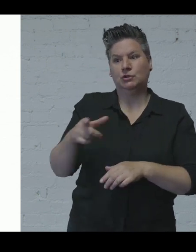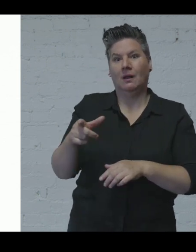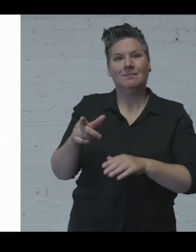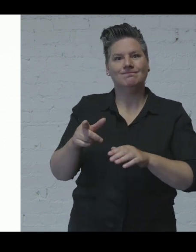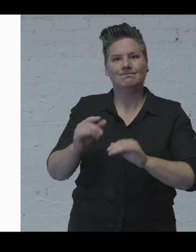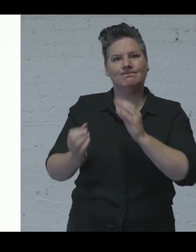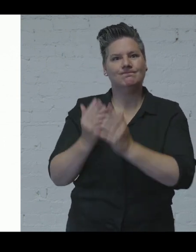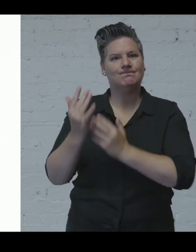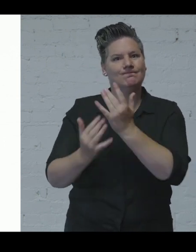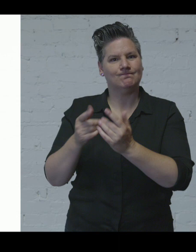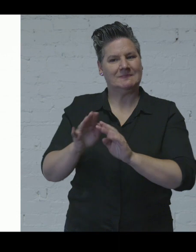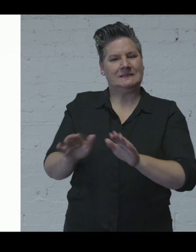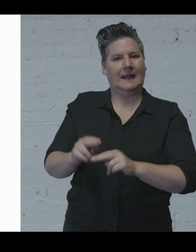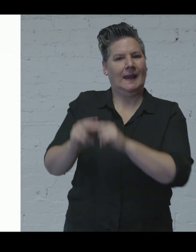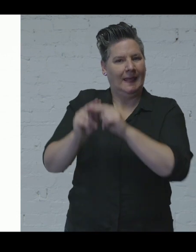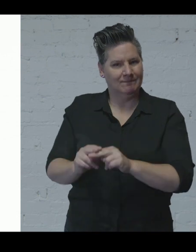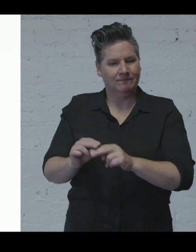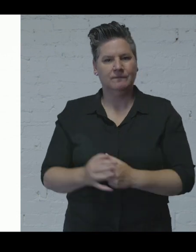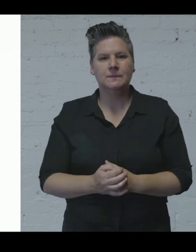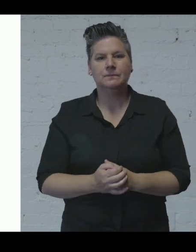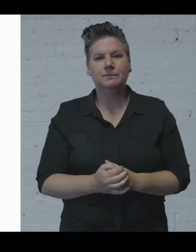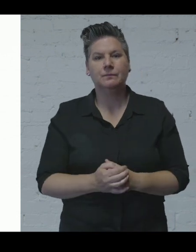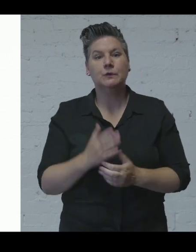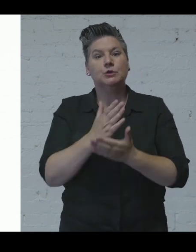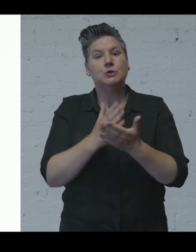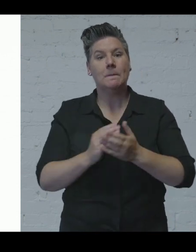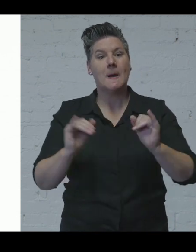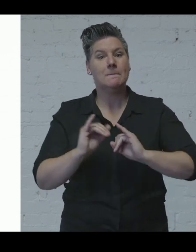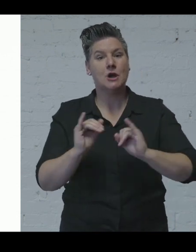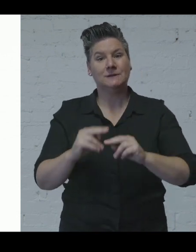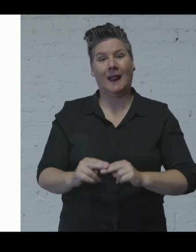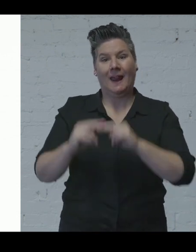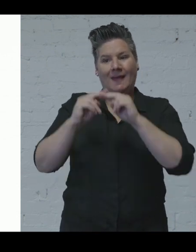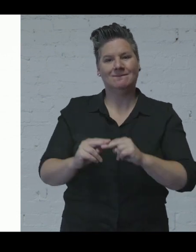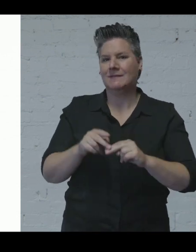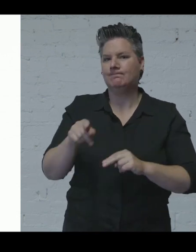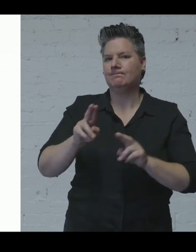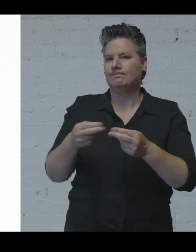In some emergencies, the lift cannot be used. For example, when there is a fire in the building.